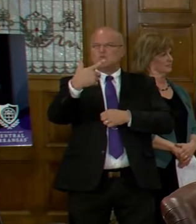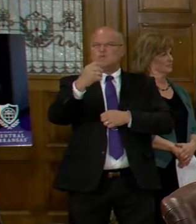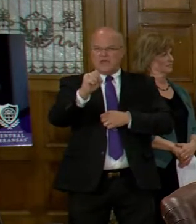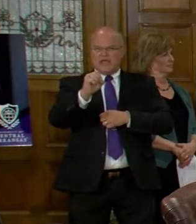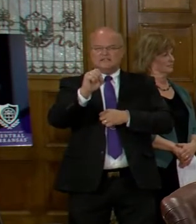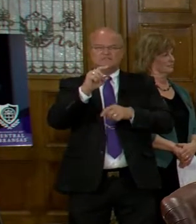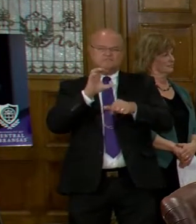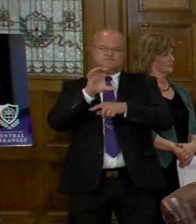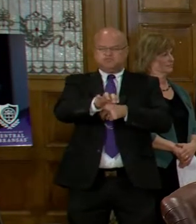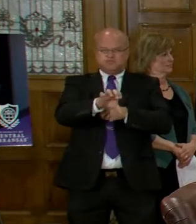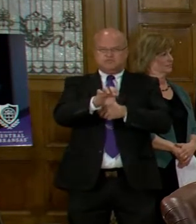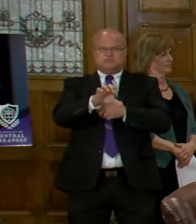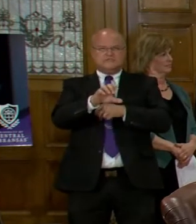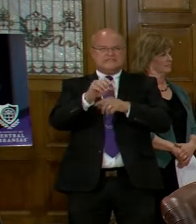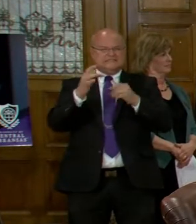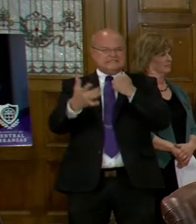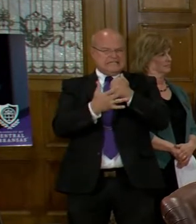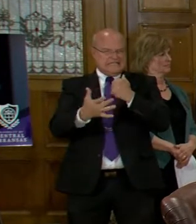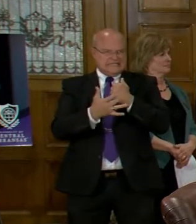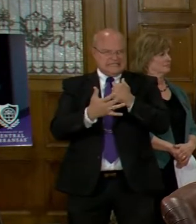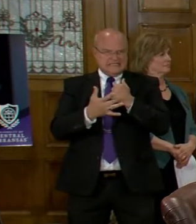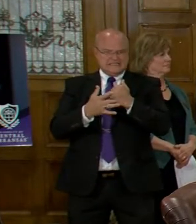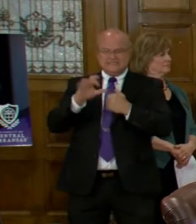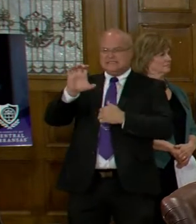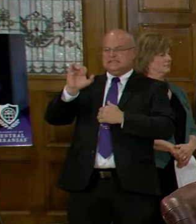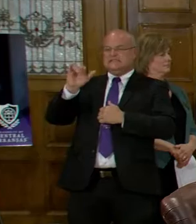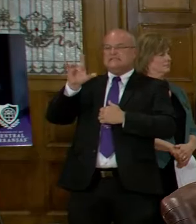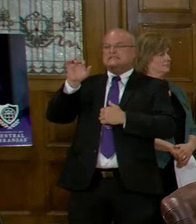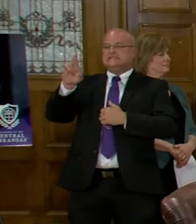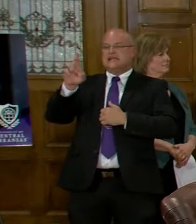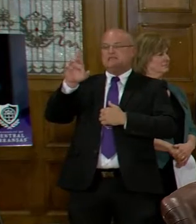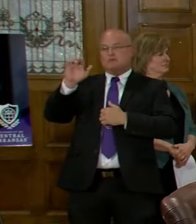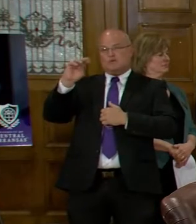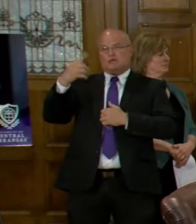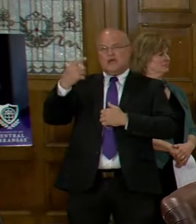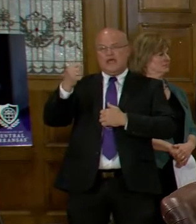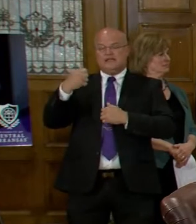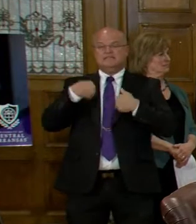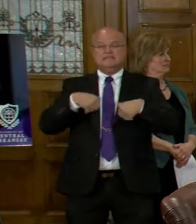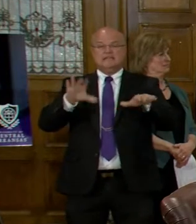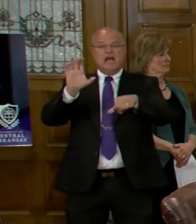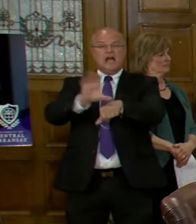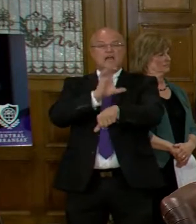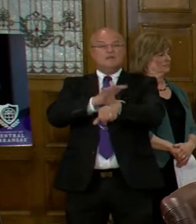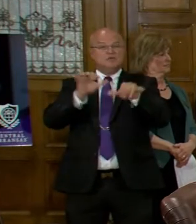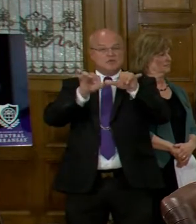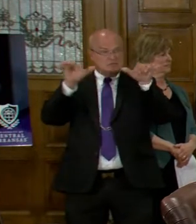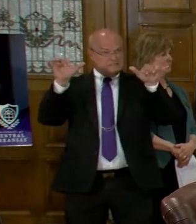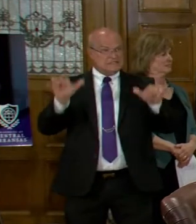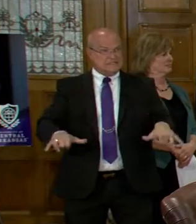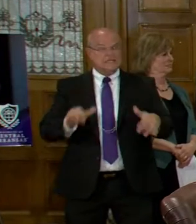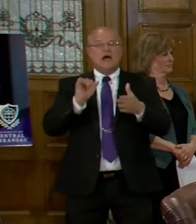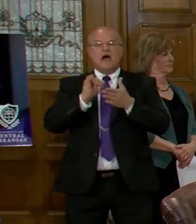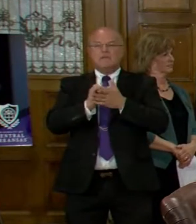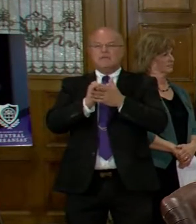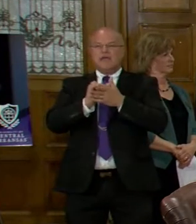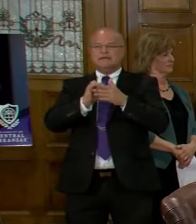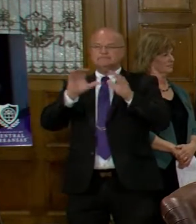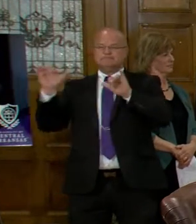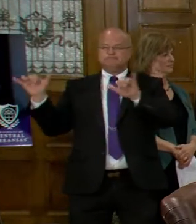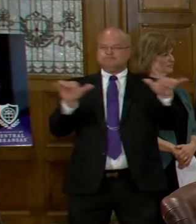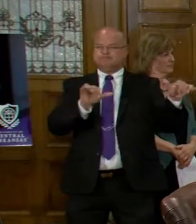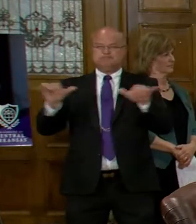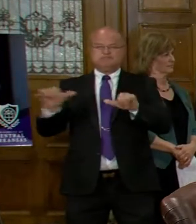enforcement techniques. Well, a cyber range is in the same way, is a dedicated computer system that can simulate